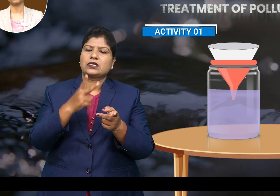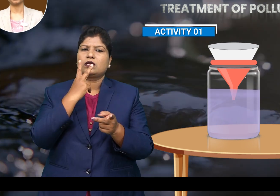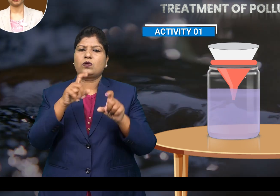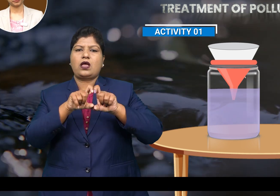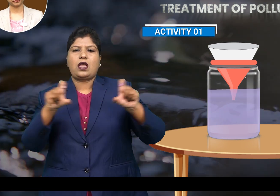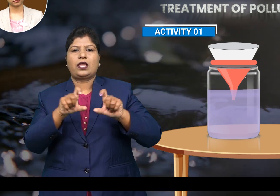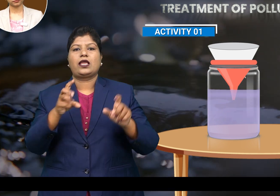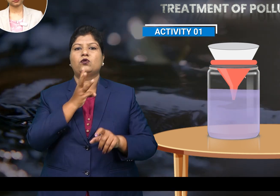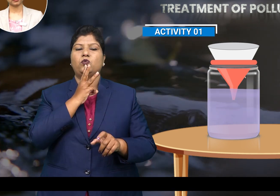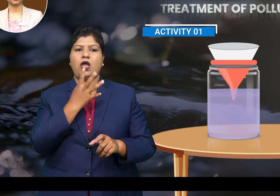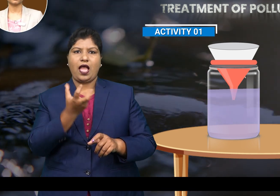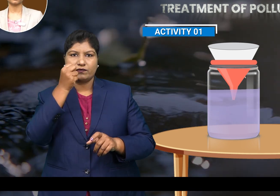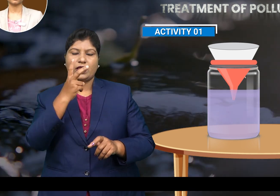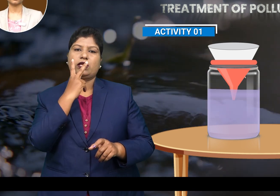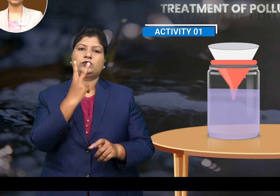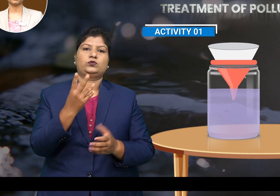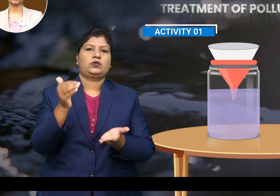water.